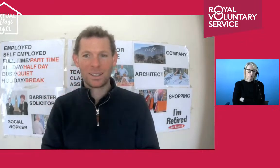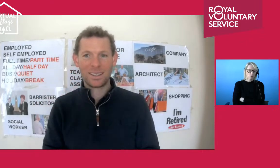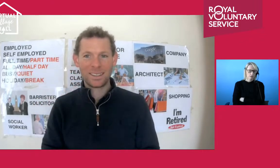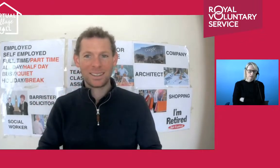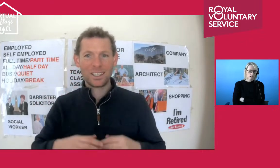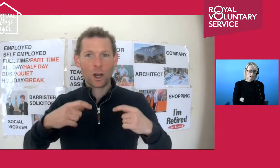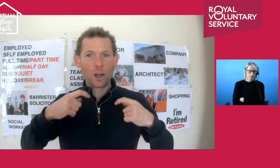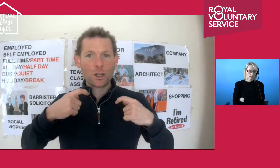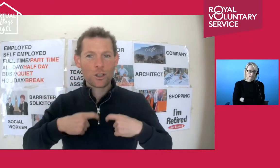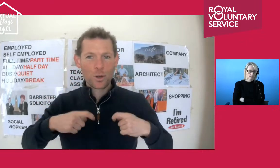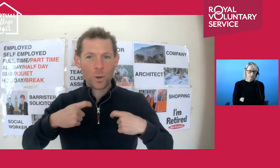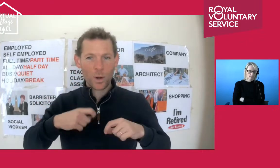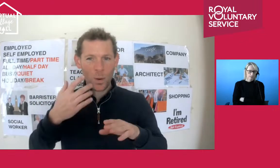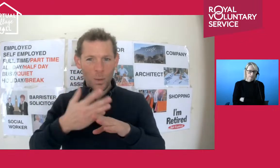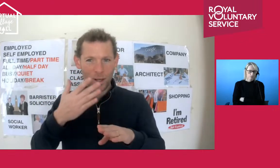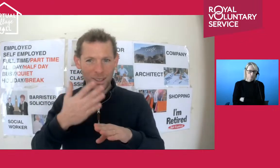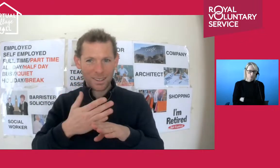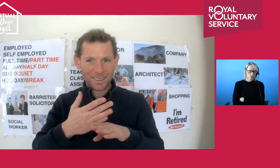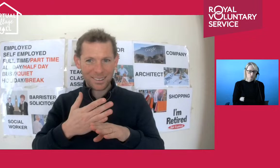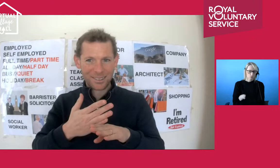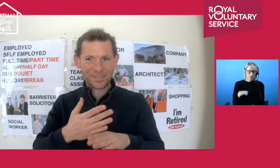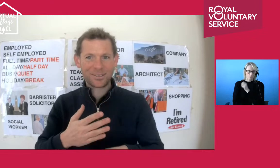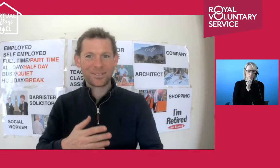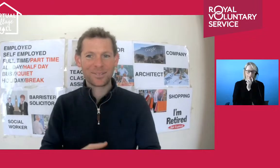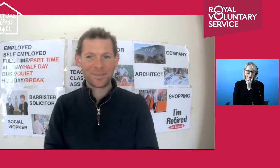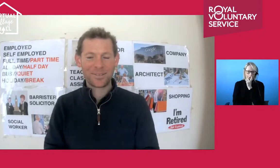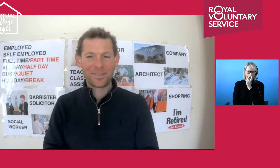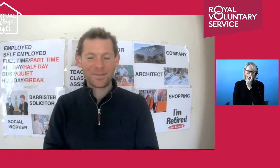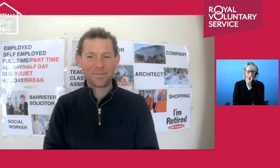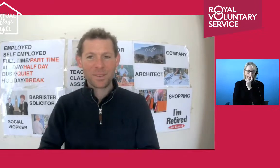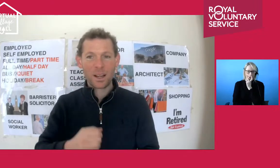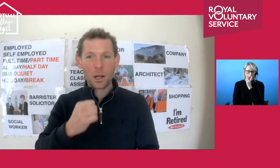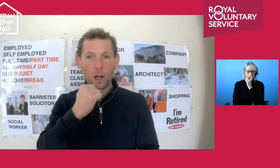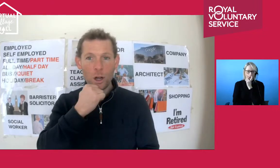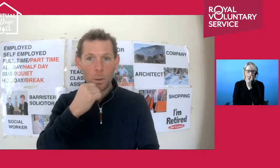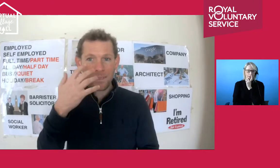Number 4 was social worker.